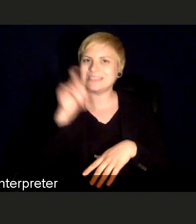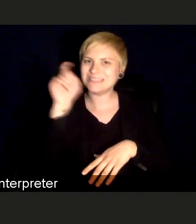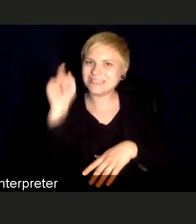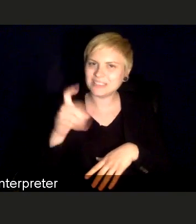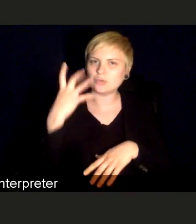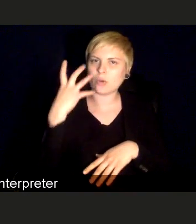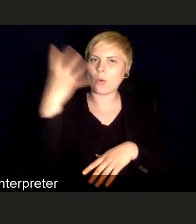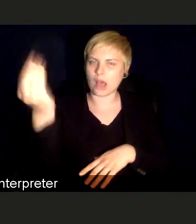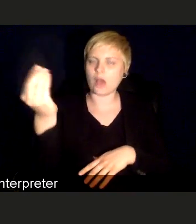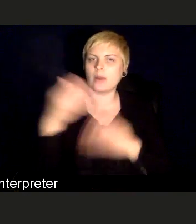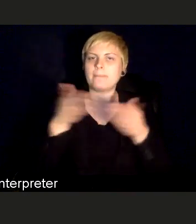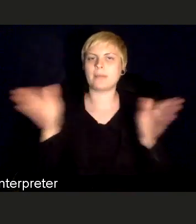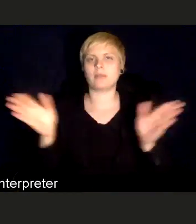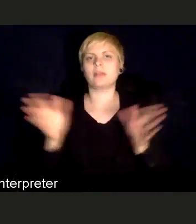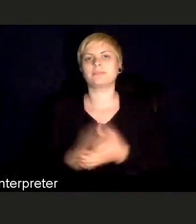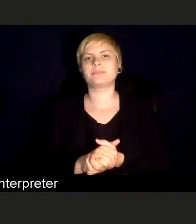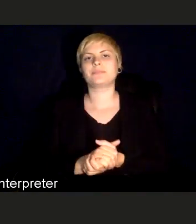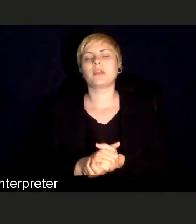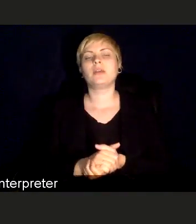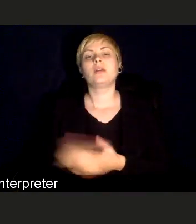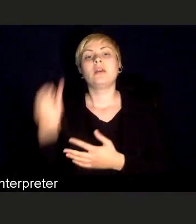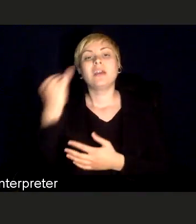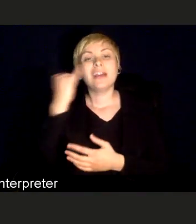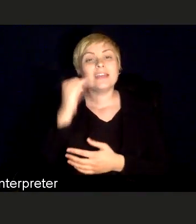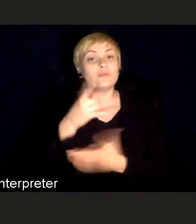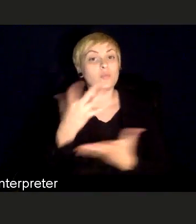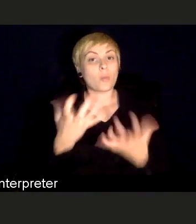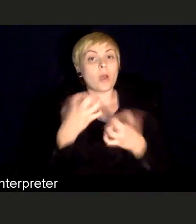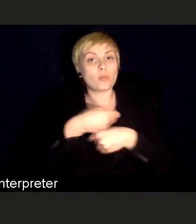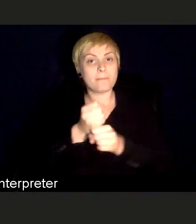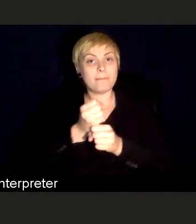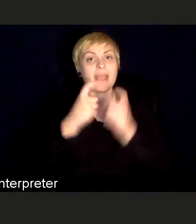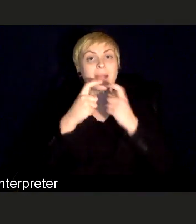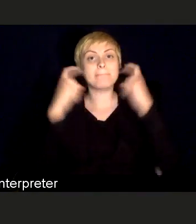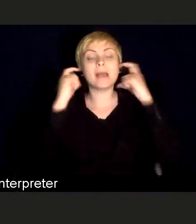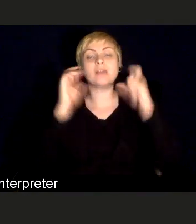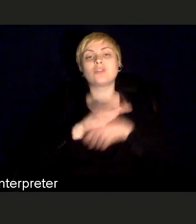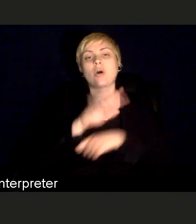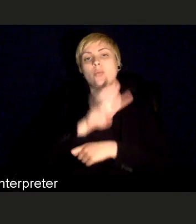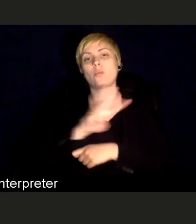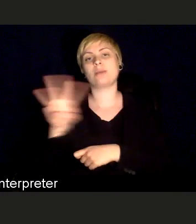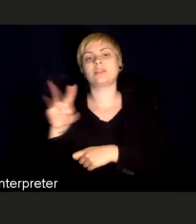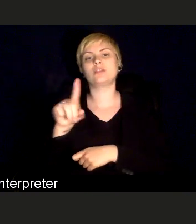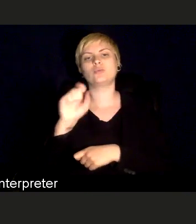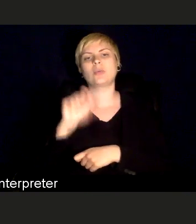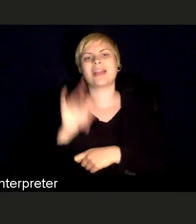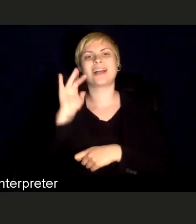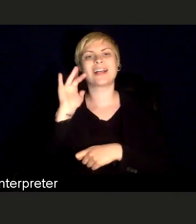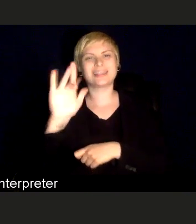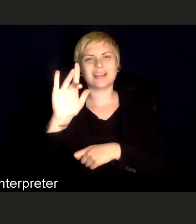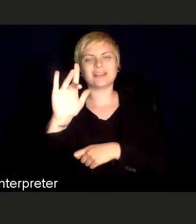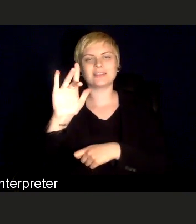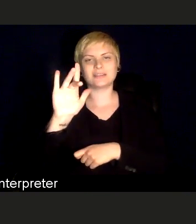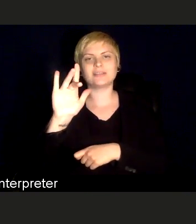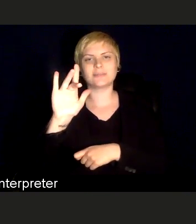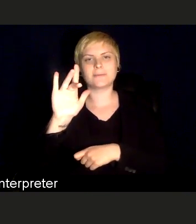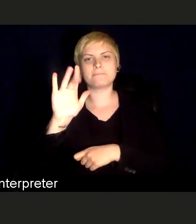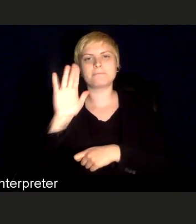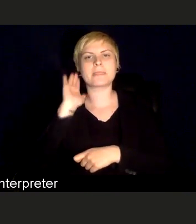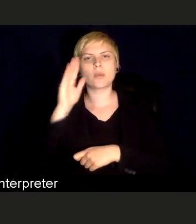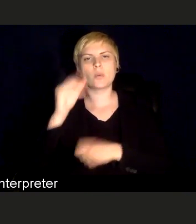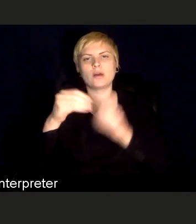public. But if you would like to make masks, on the website, you can click on one of the buttons and it will give